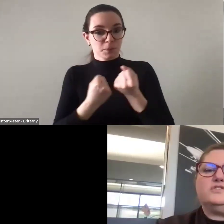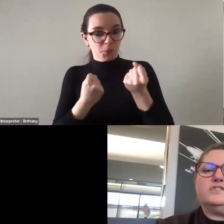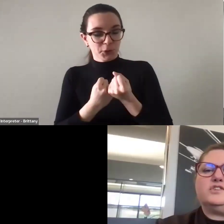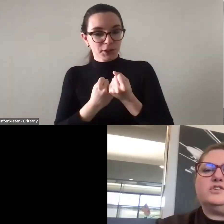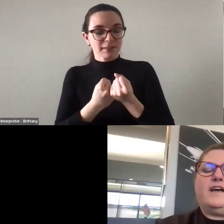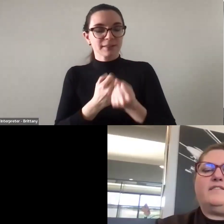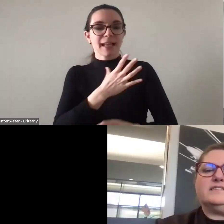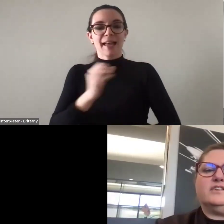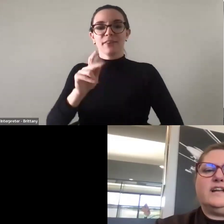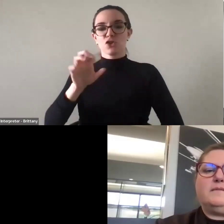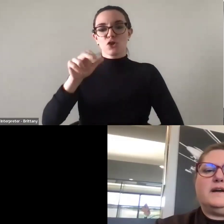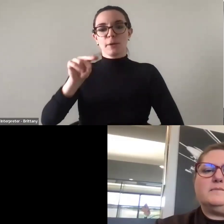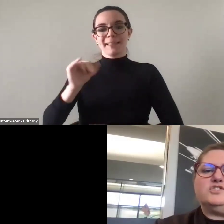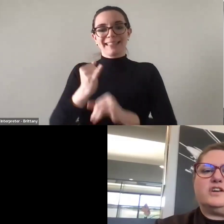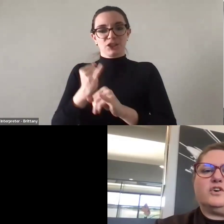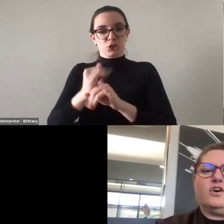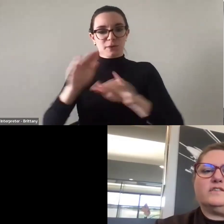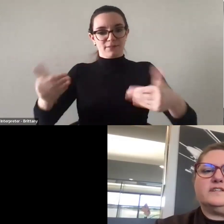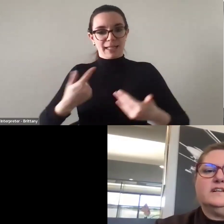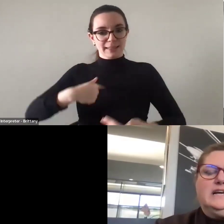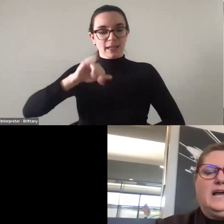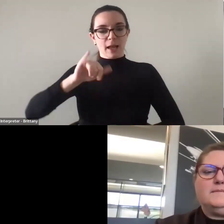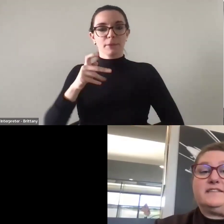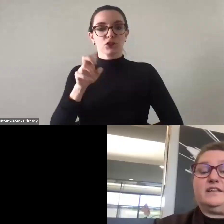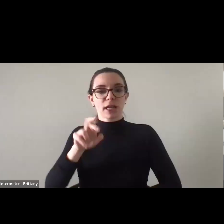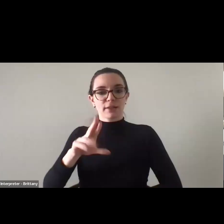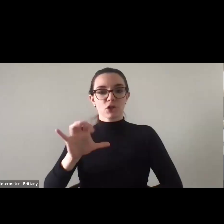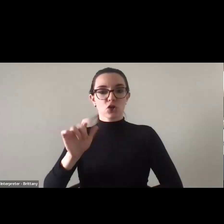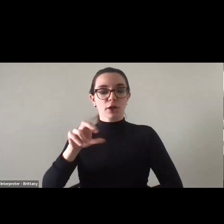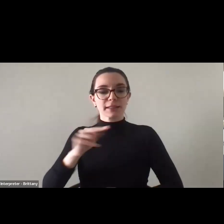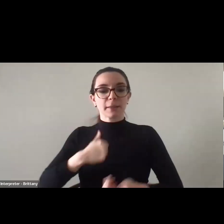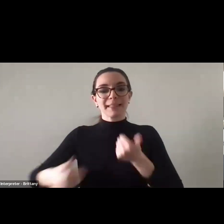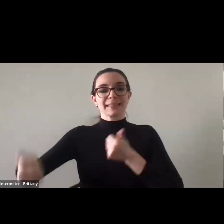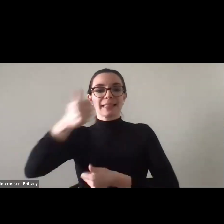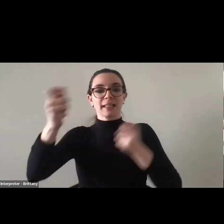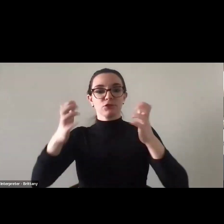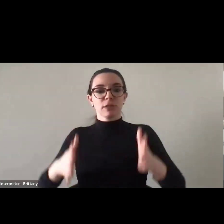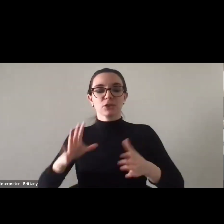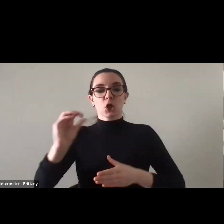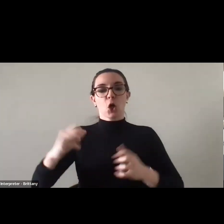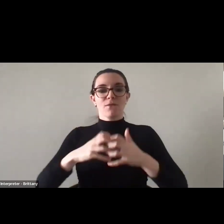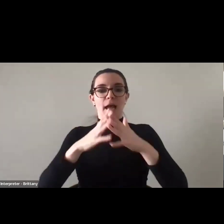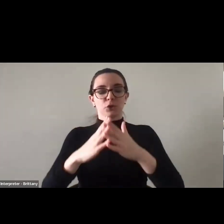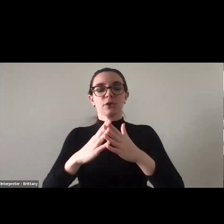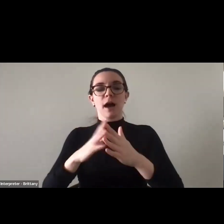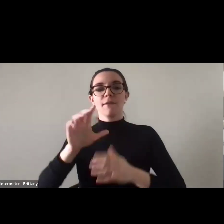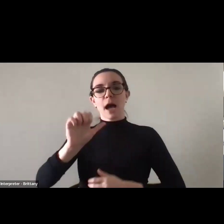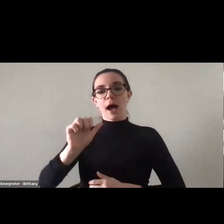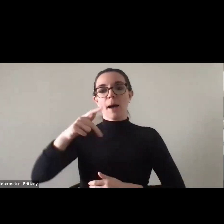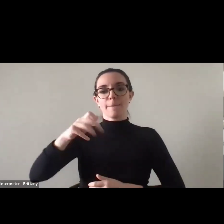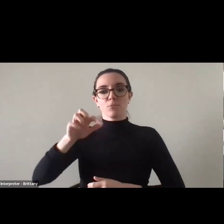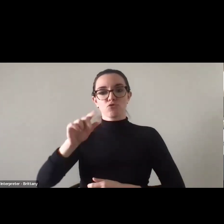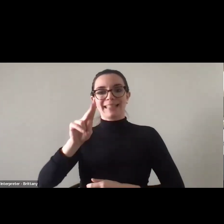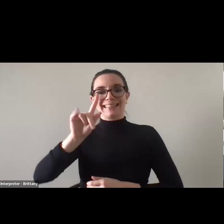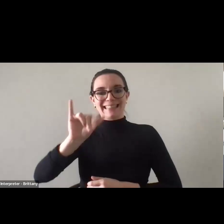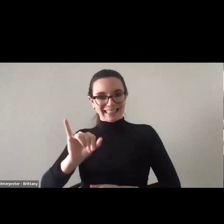Urban Institute having us here today. My name is Jennifer Carlson. I'm the Executive Director and co-founder of Apprenti. We are an intermediary